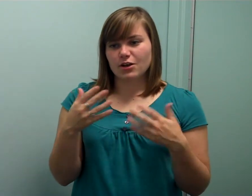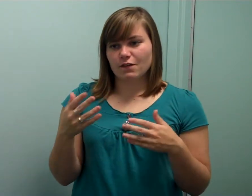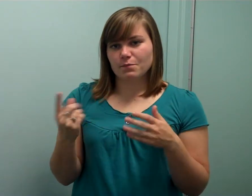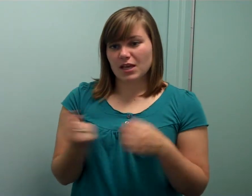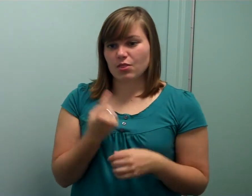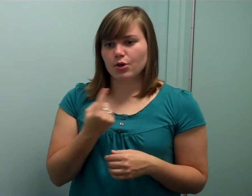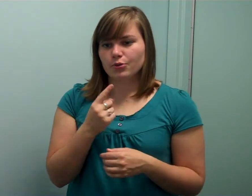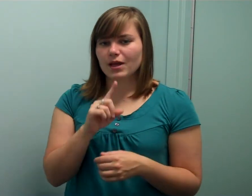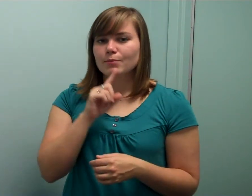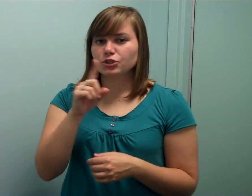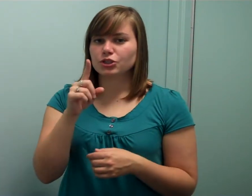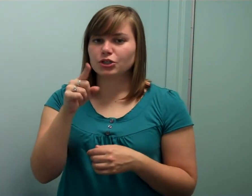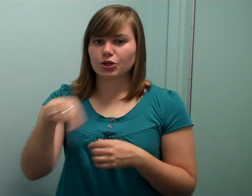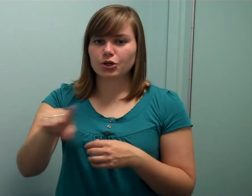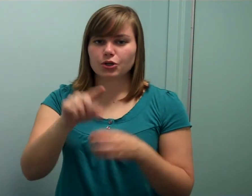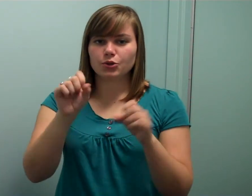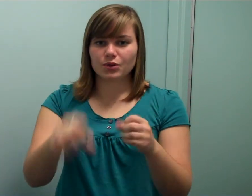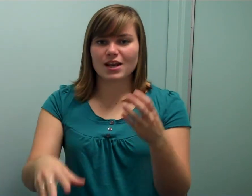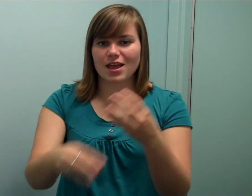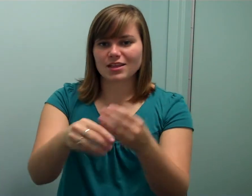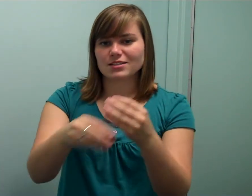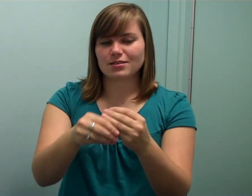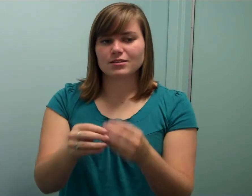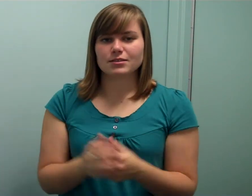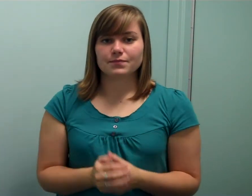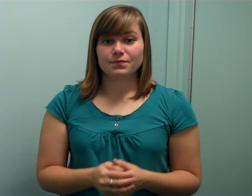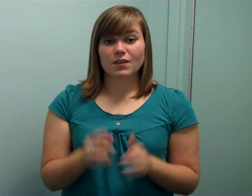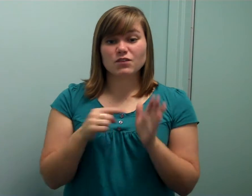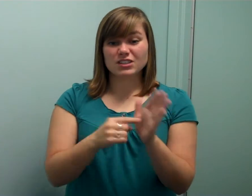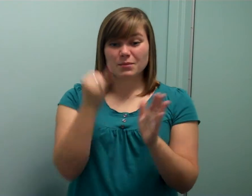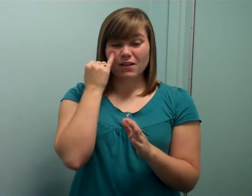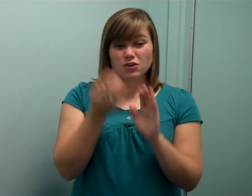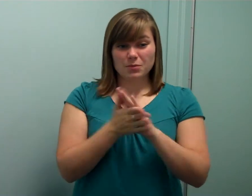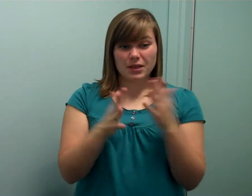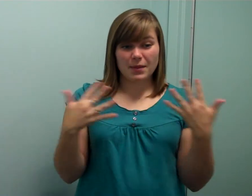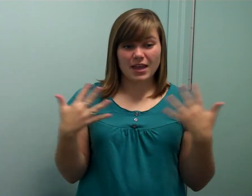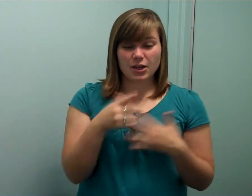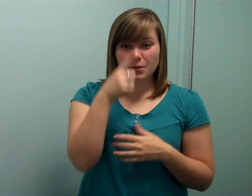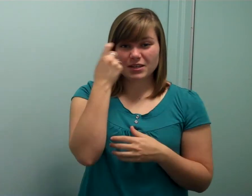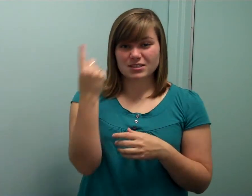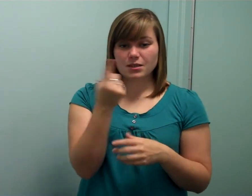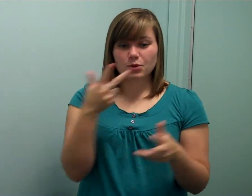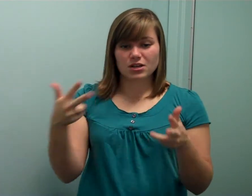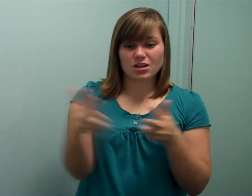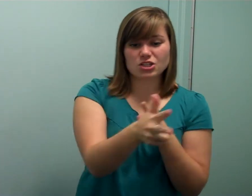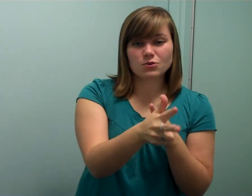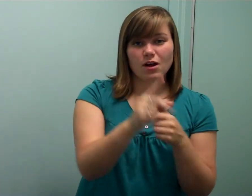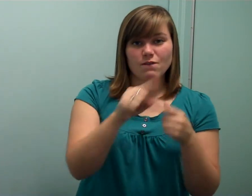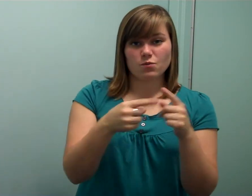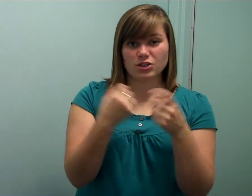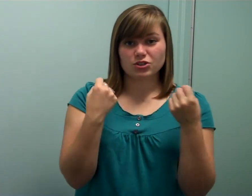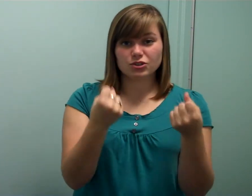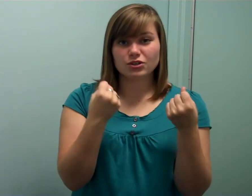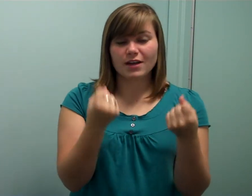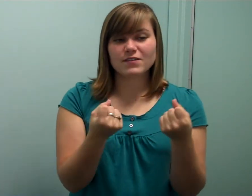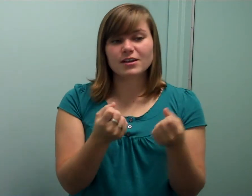list. For example, if you get angry because someone cut you off when you're driving, the first thing that